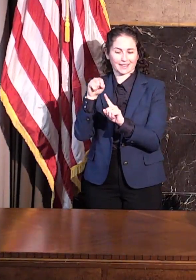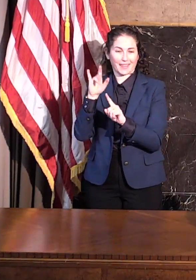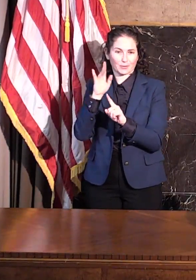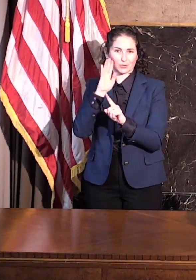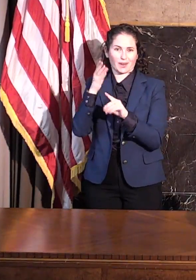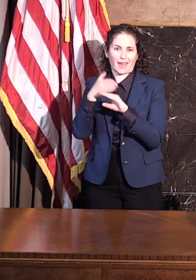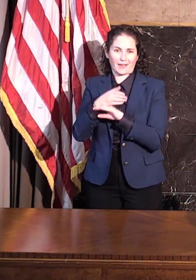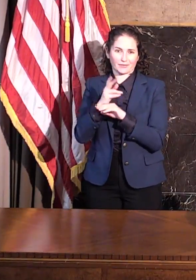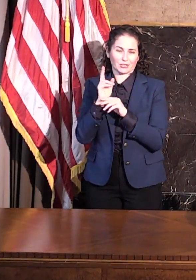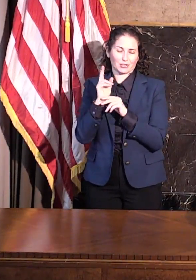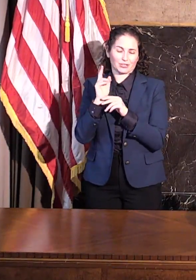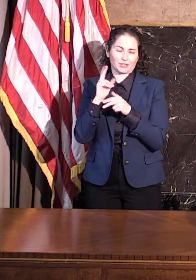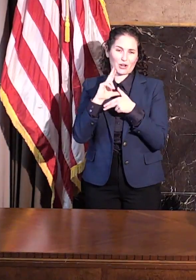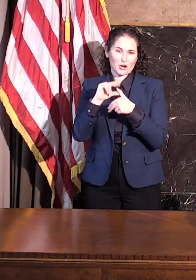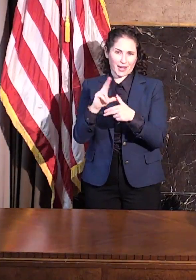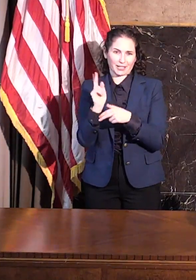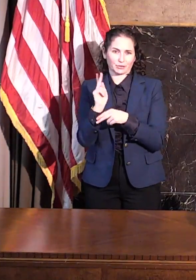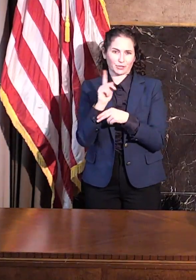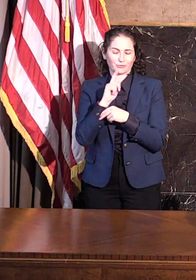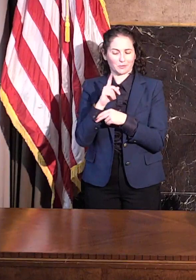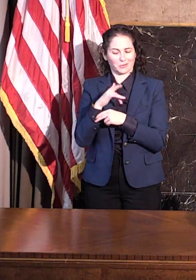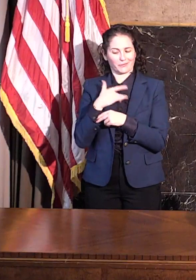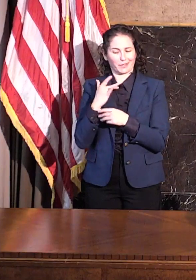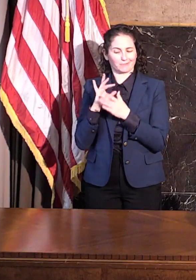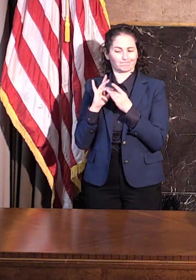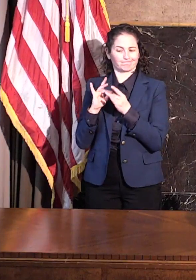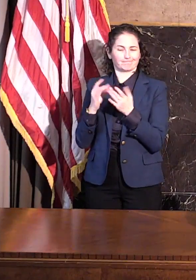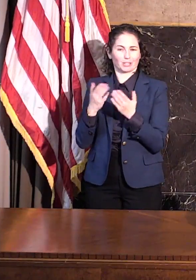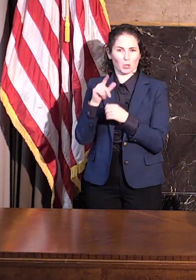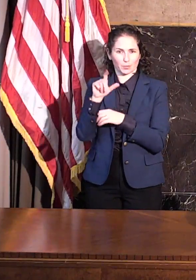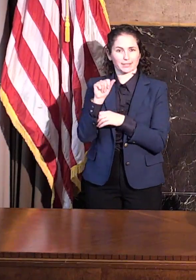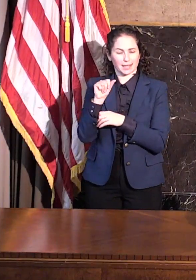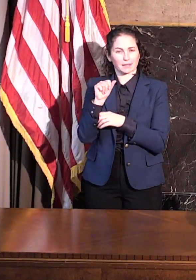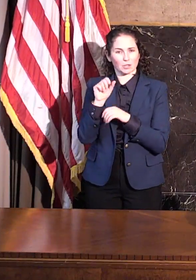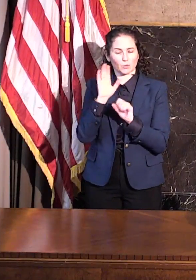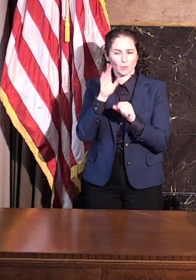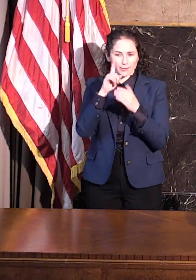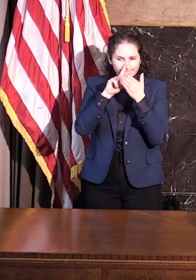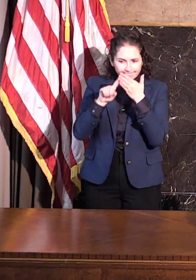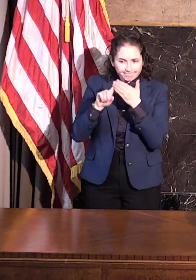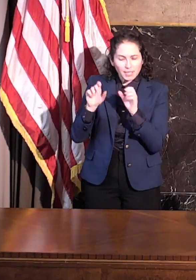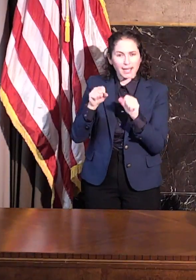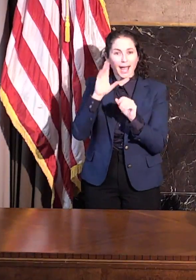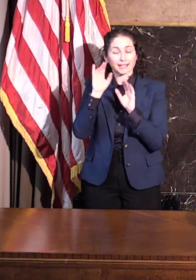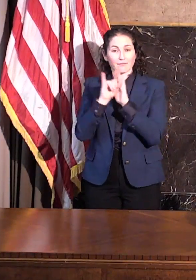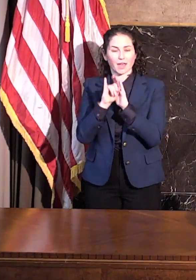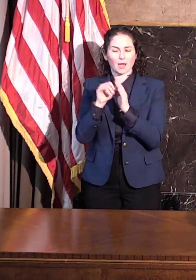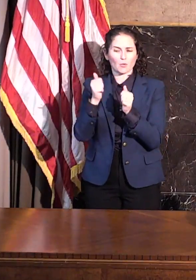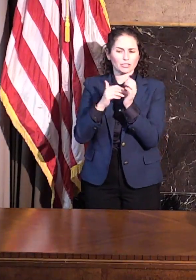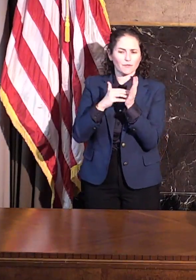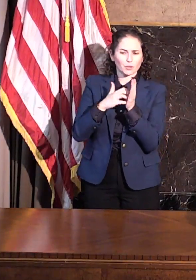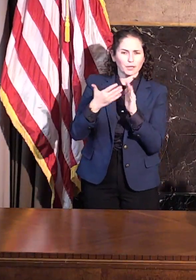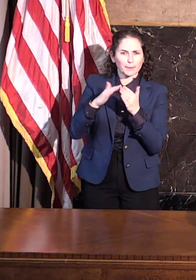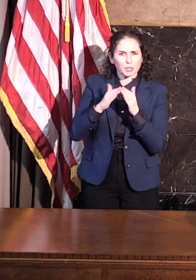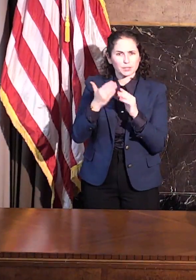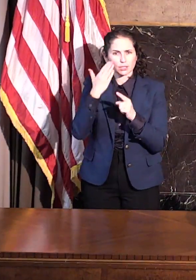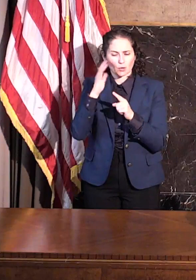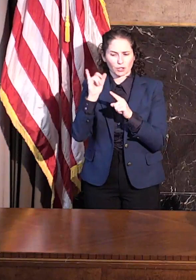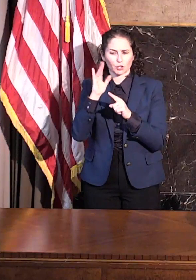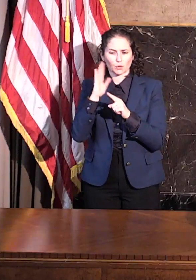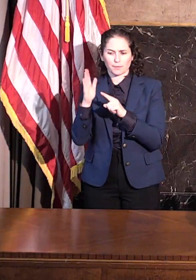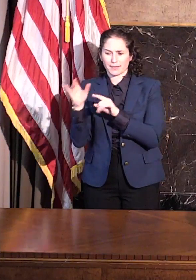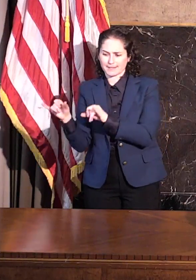now used by the CDC to gauge how vulnerable a community is, particularly in times of disaster, that